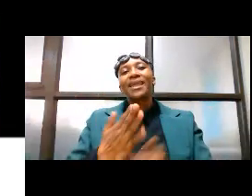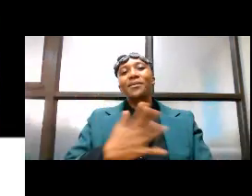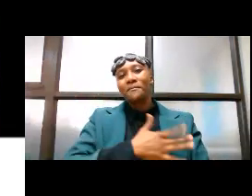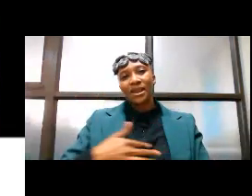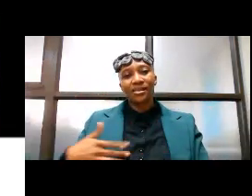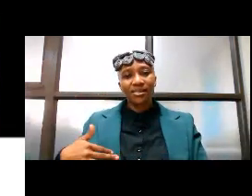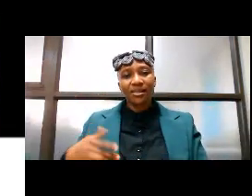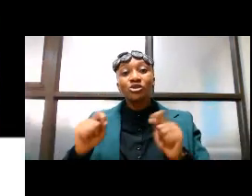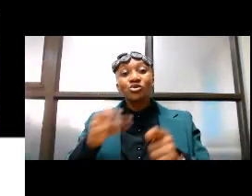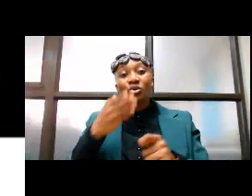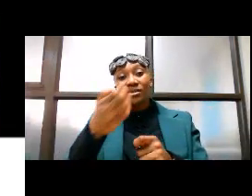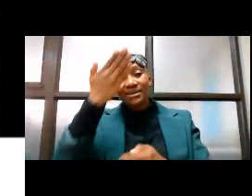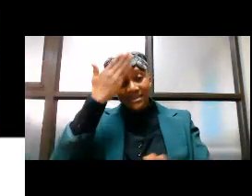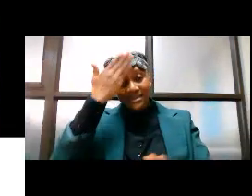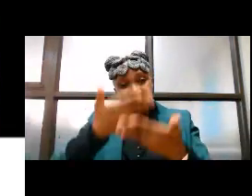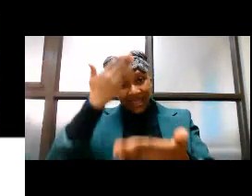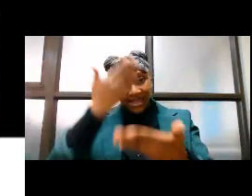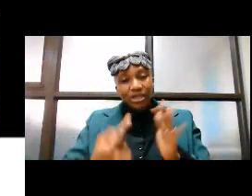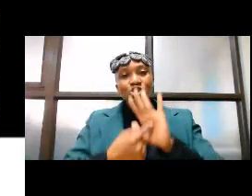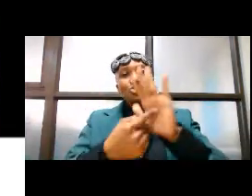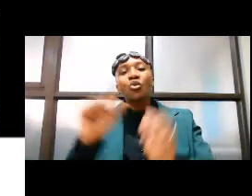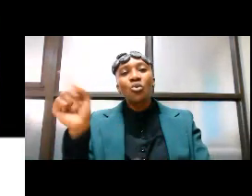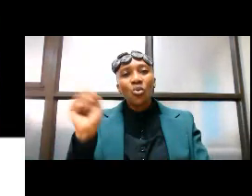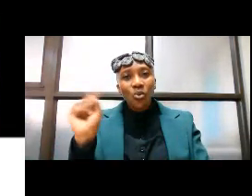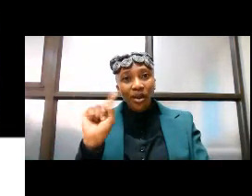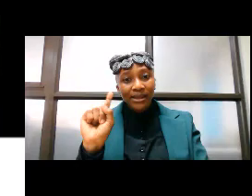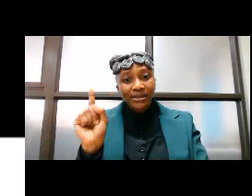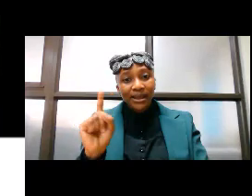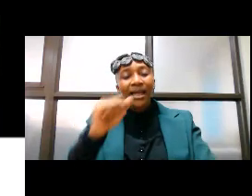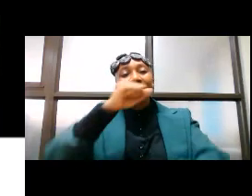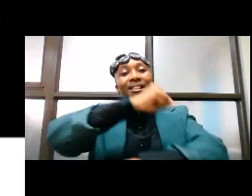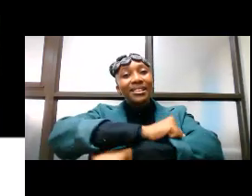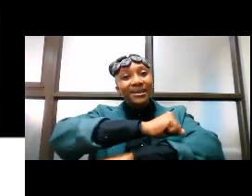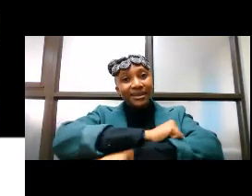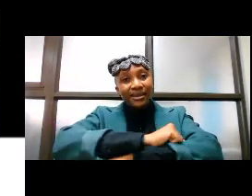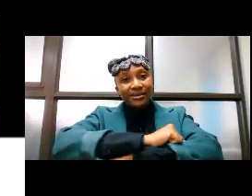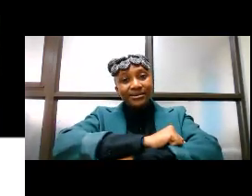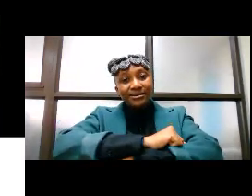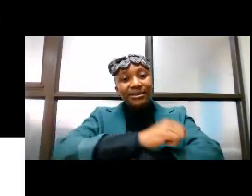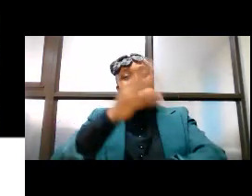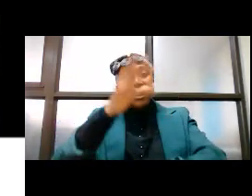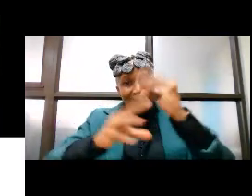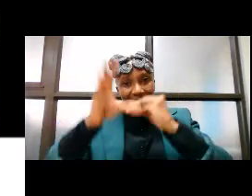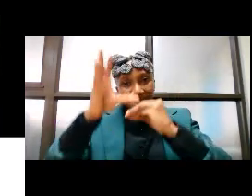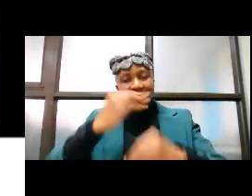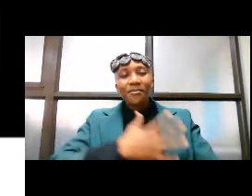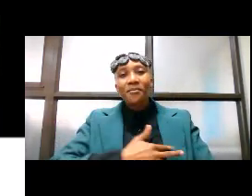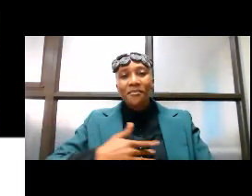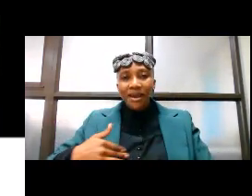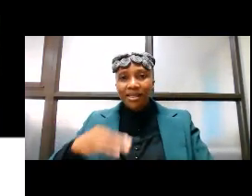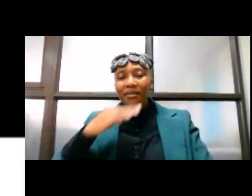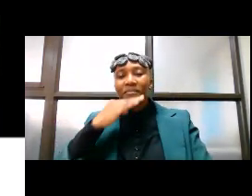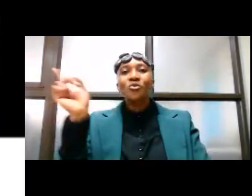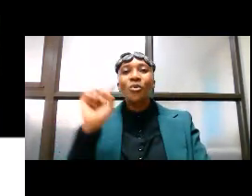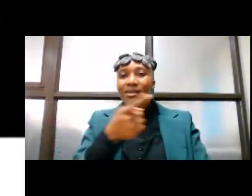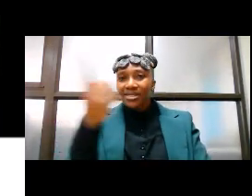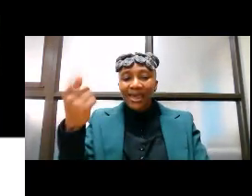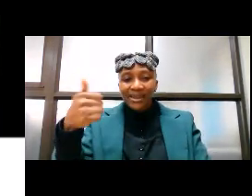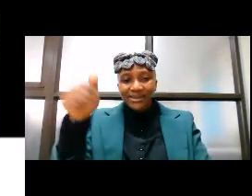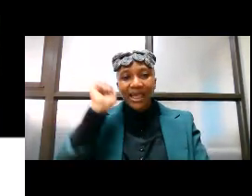study, it showed that learners who had learned Braille the chances that they would